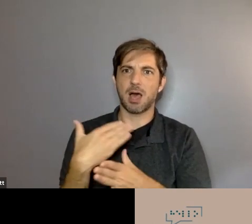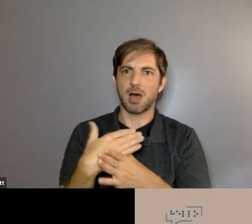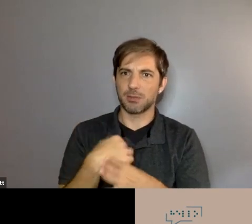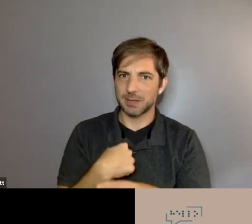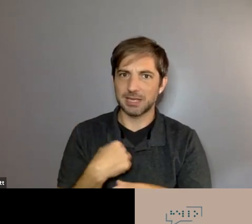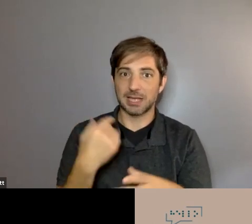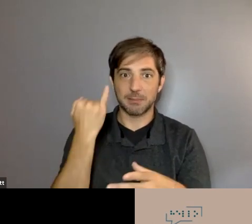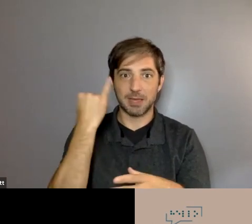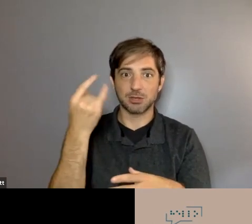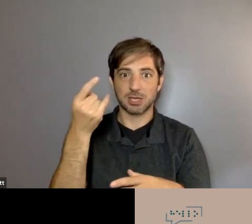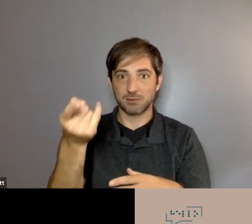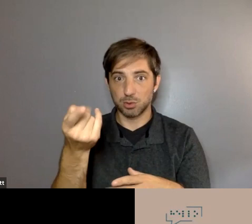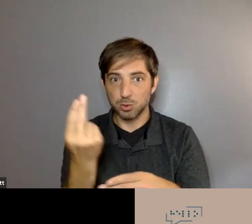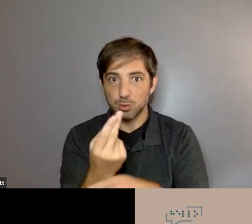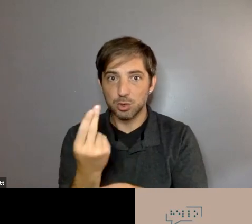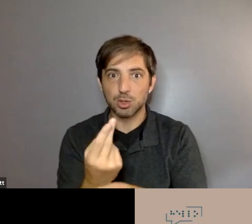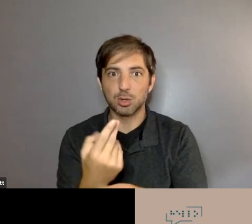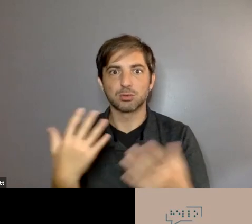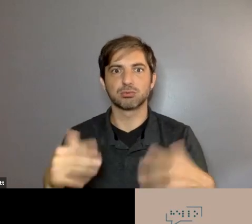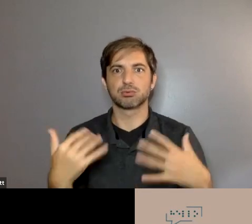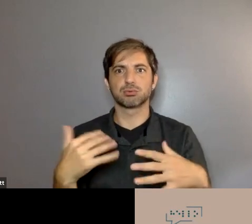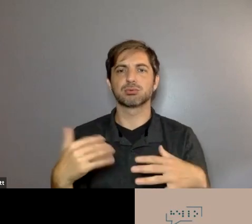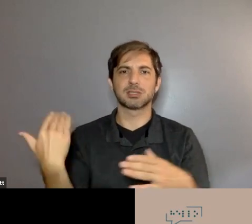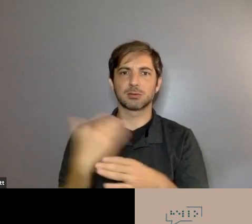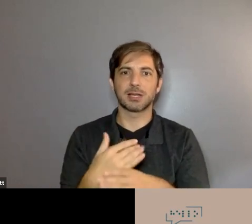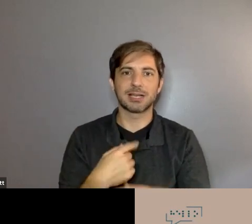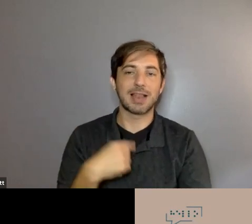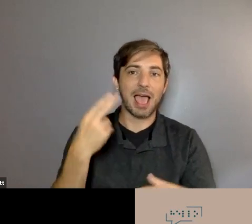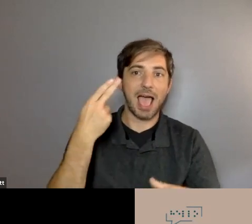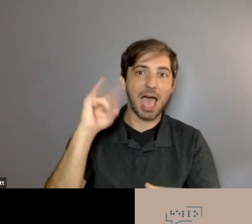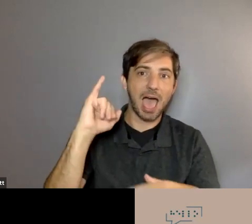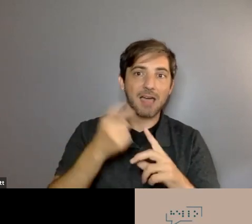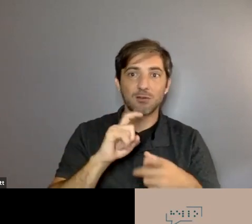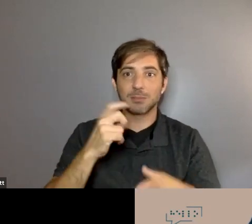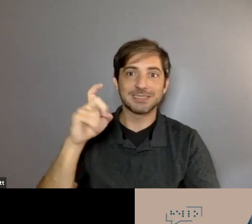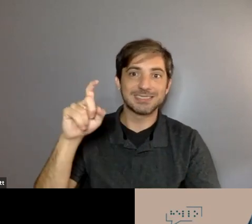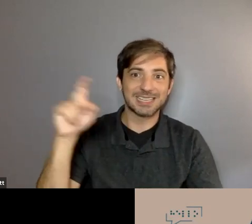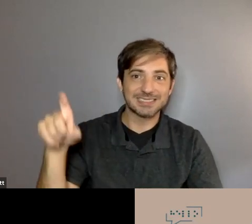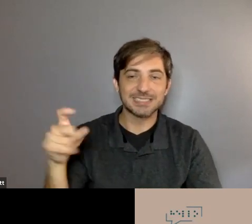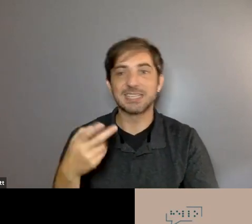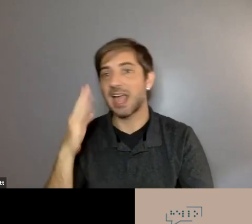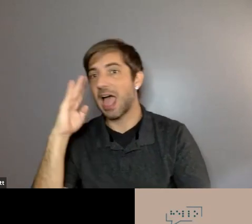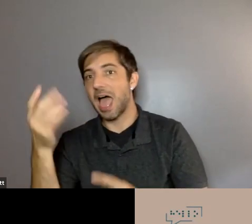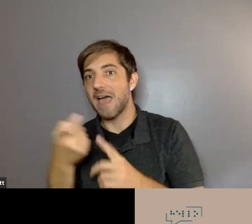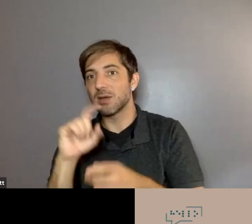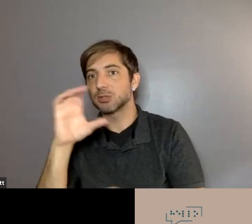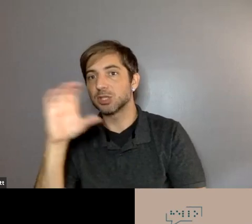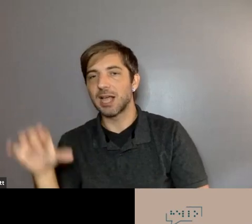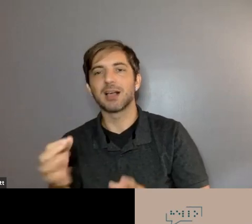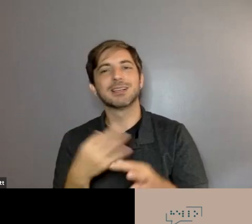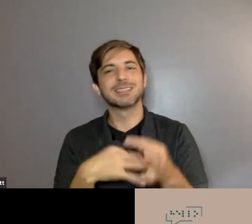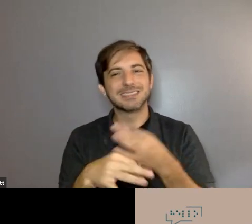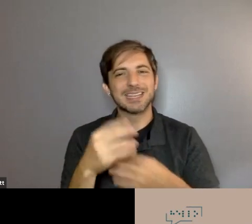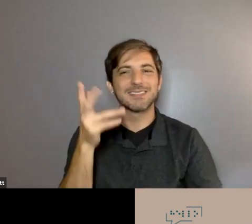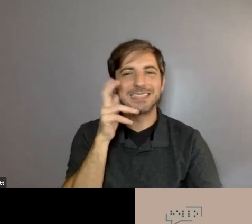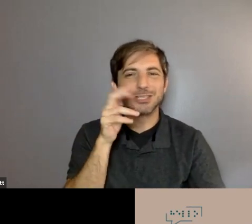reader, it's terribly annoying when all they're hearing is, hi from Texas, hi from Chicago, instead of hearing the